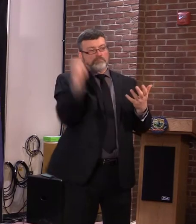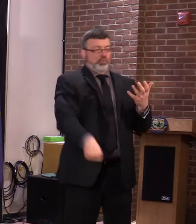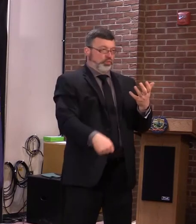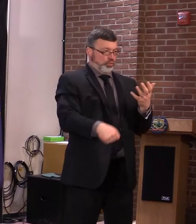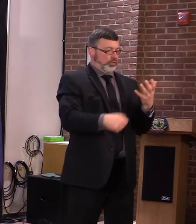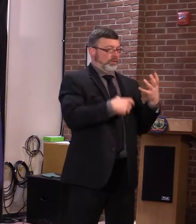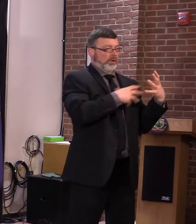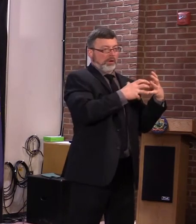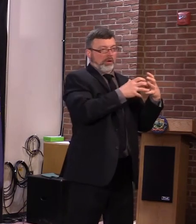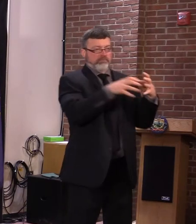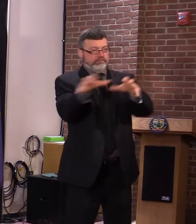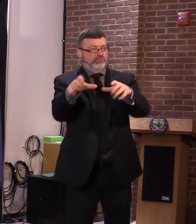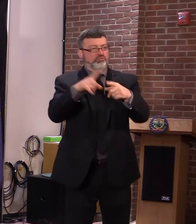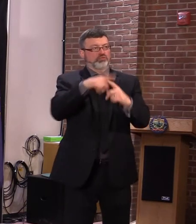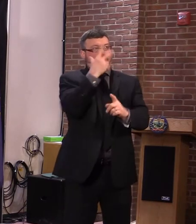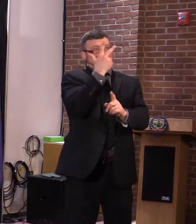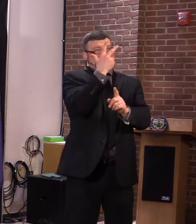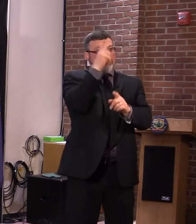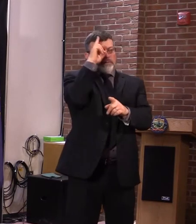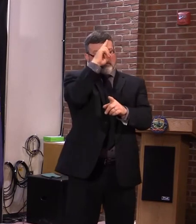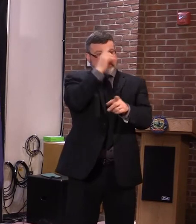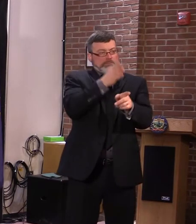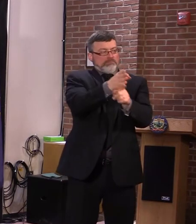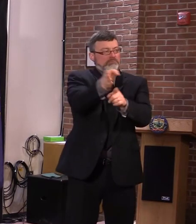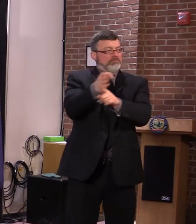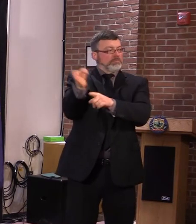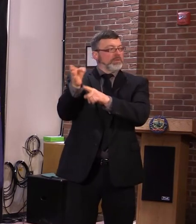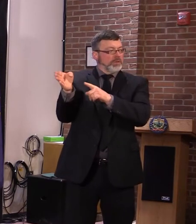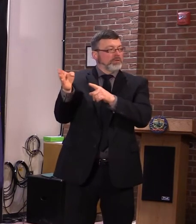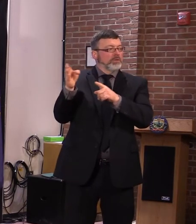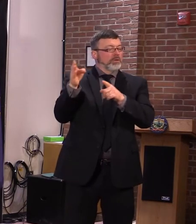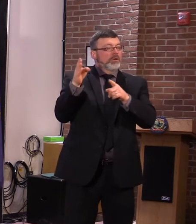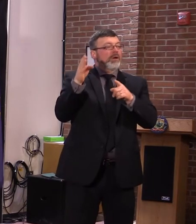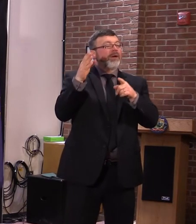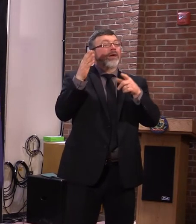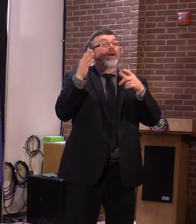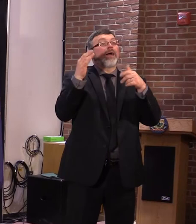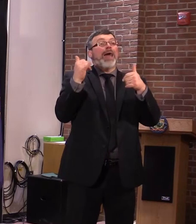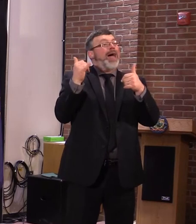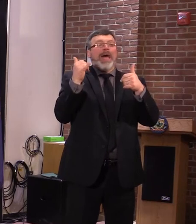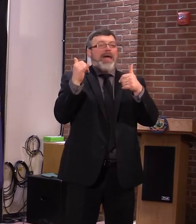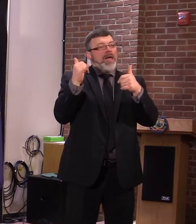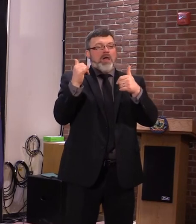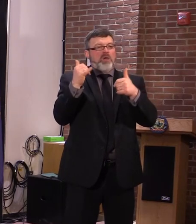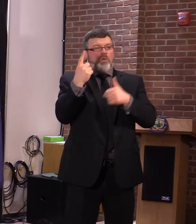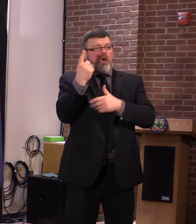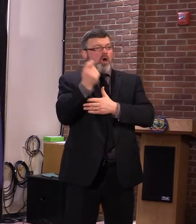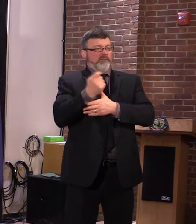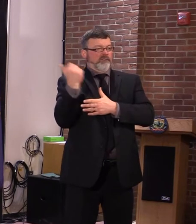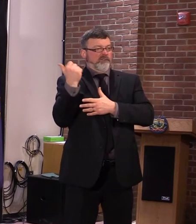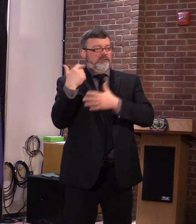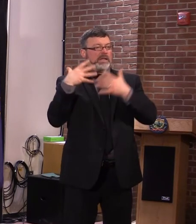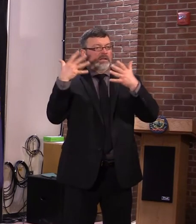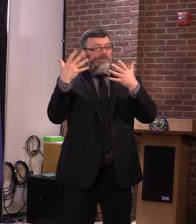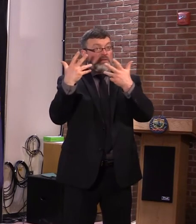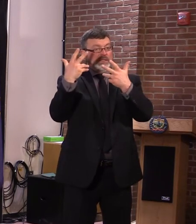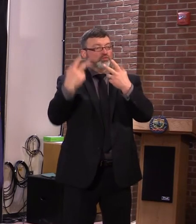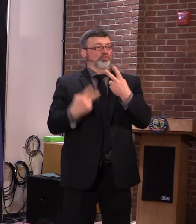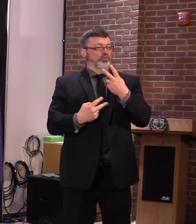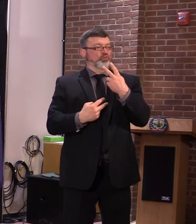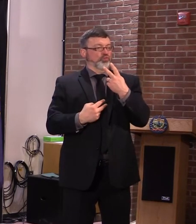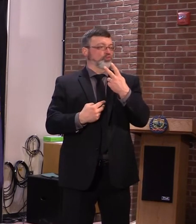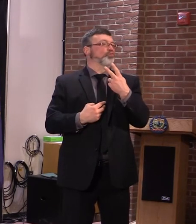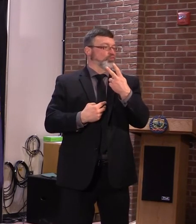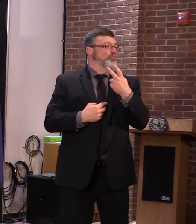two of them. That helps to reduce the strain on the nursing staff. And more recently, in the last week, we have worked with our